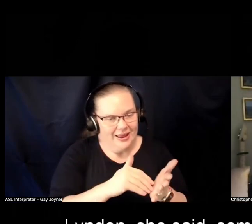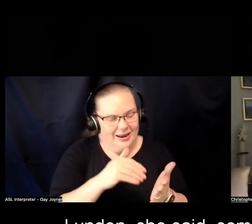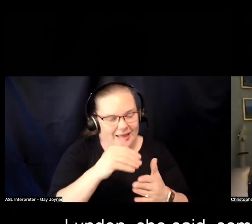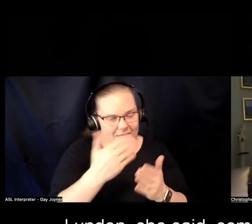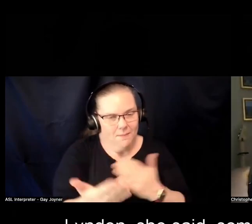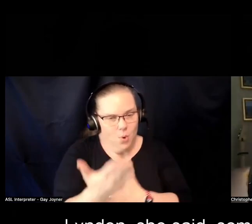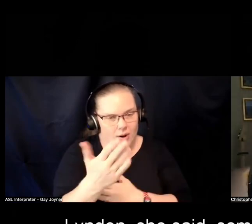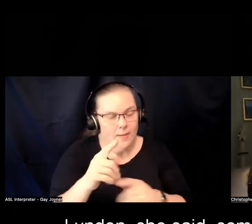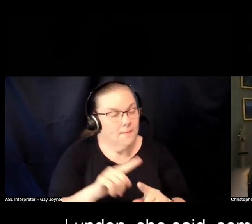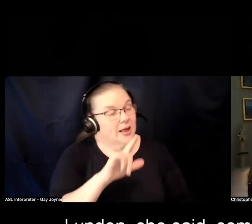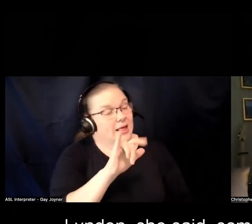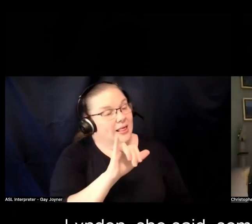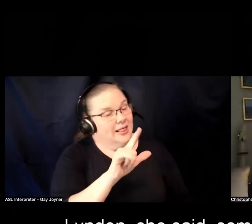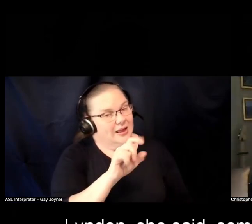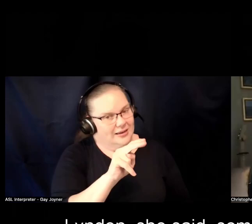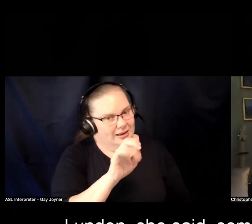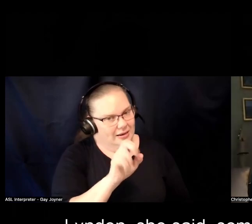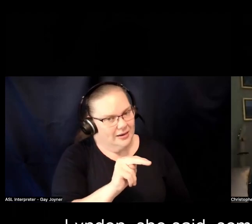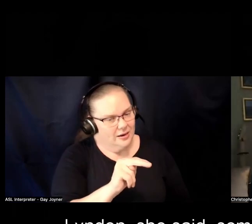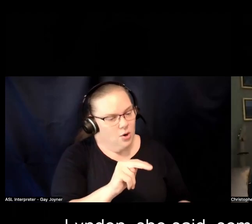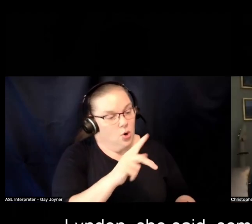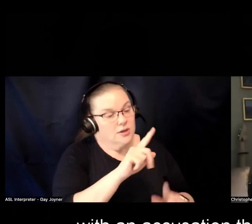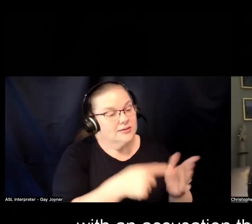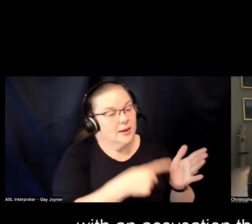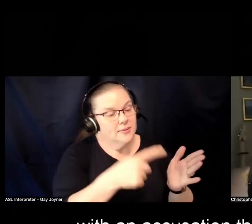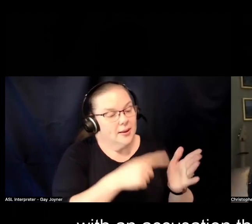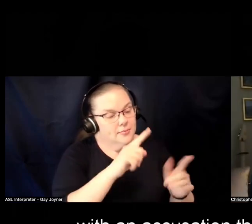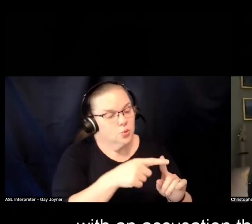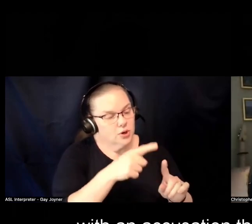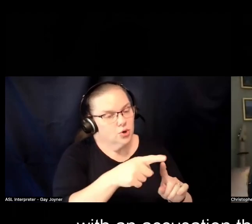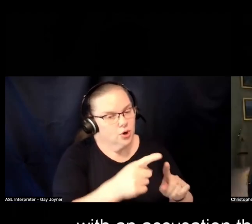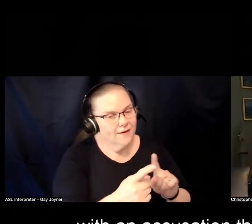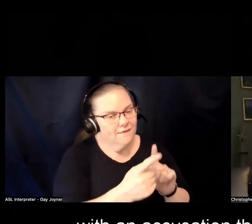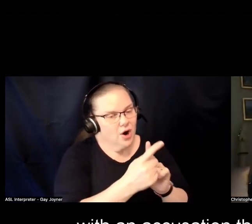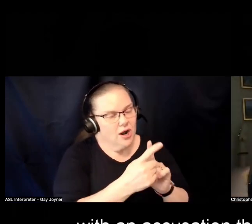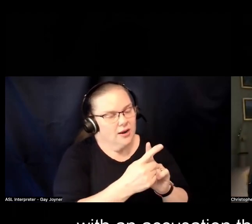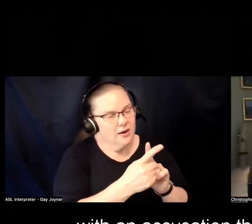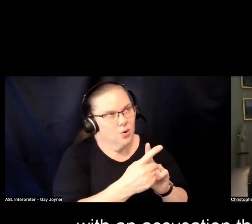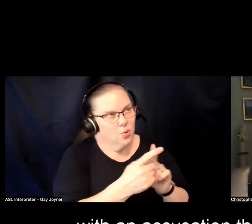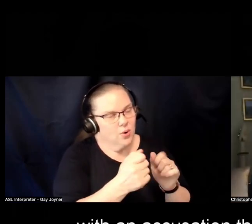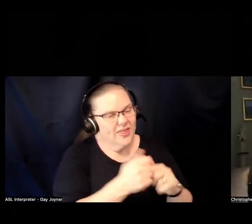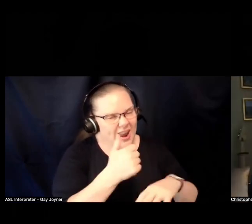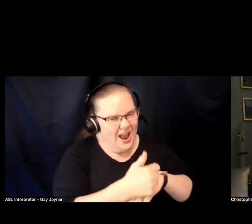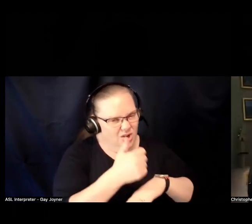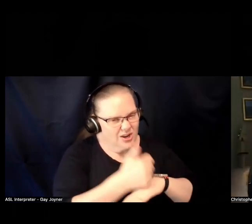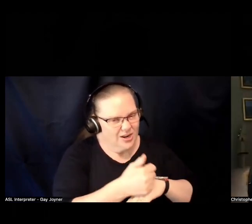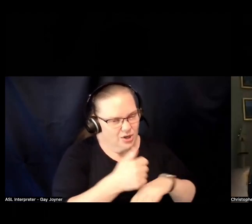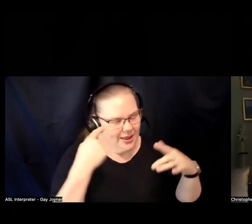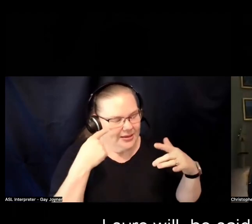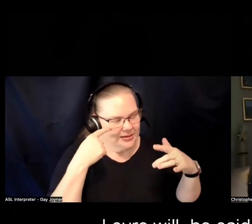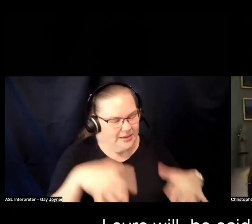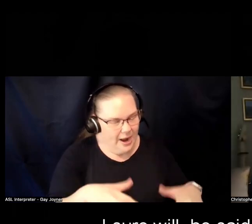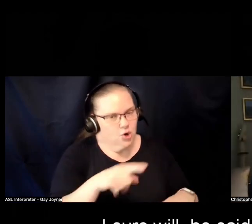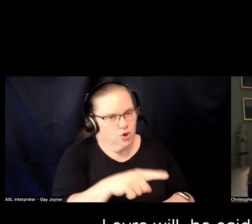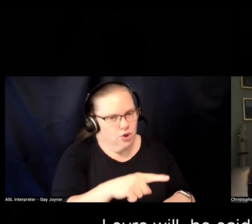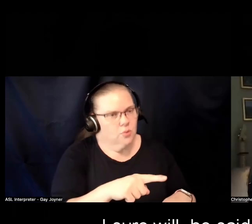Lyndon, she said, someday when you're confronted with an accusation that staggers you, you'll say it too.